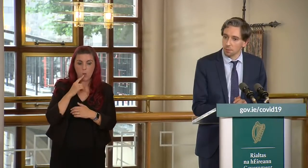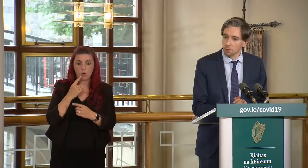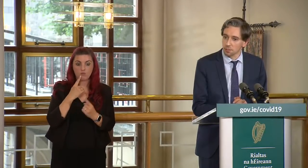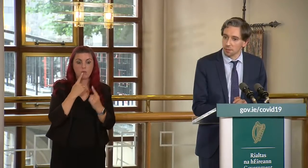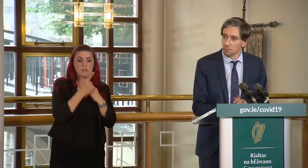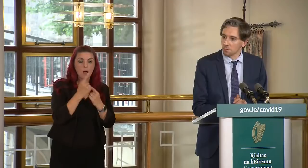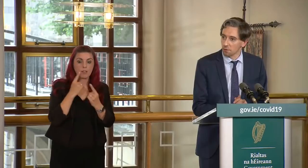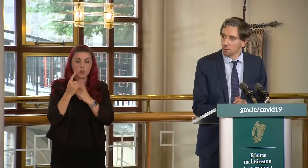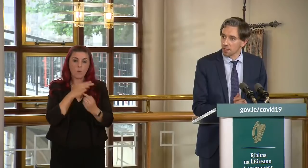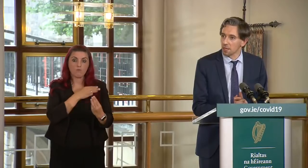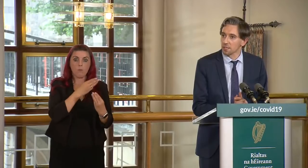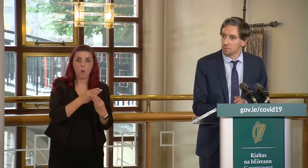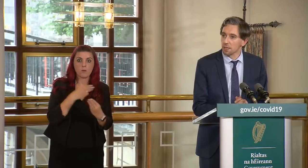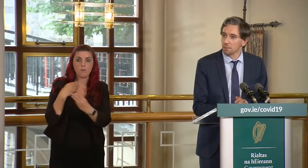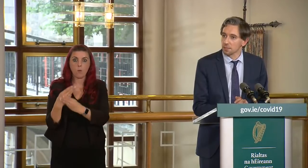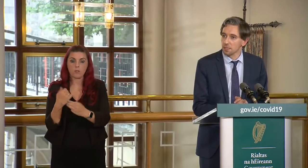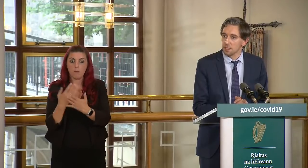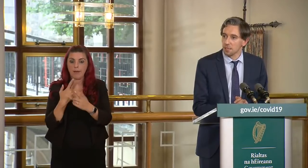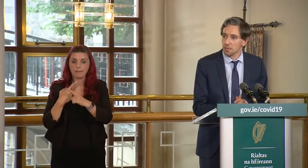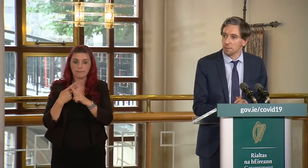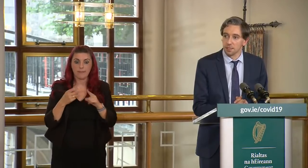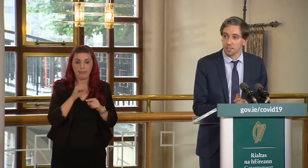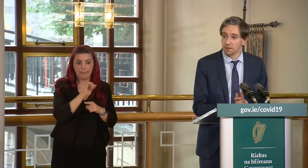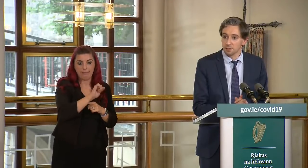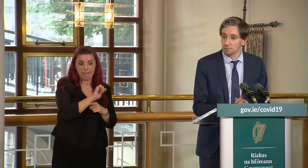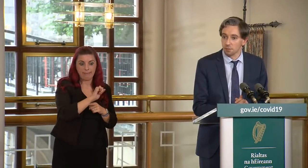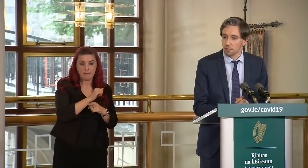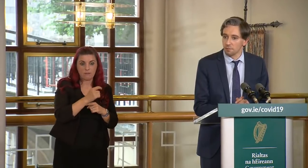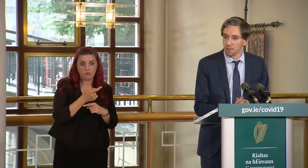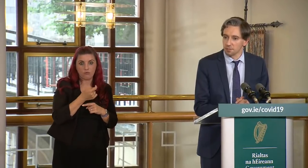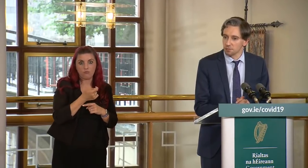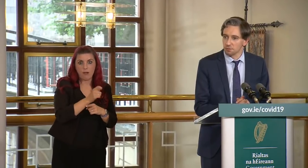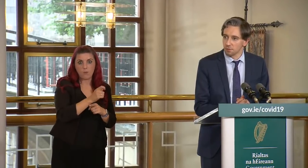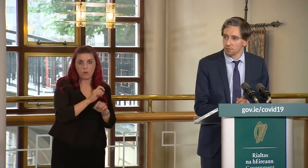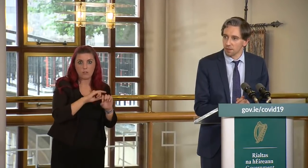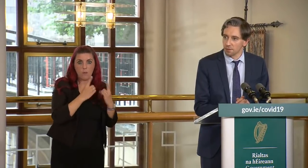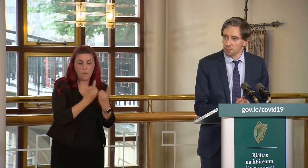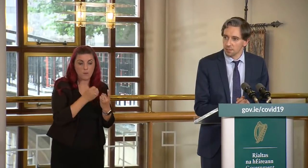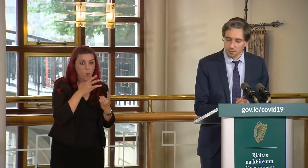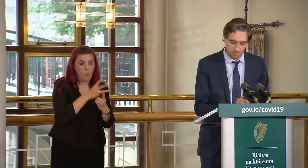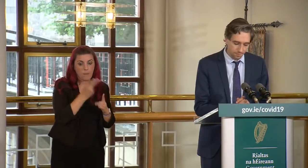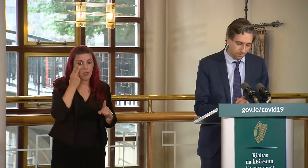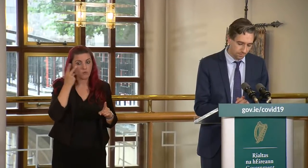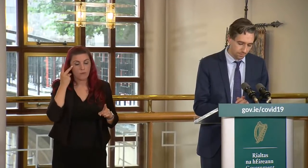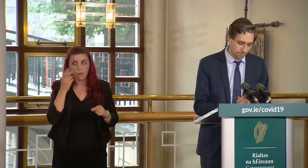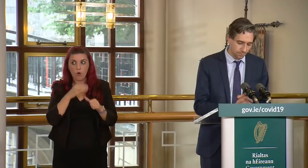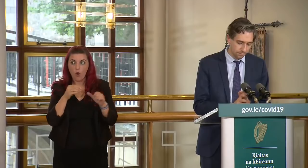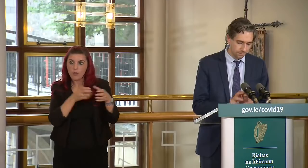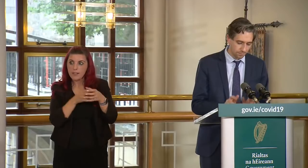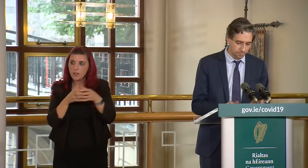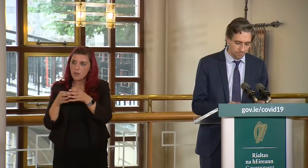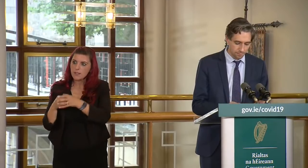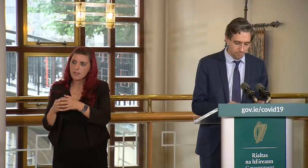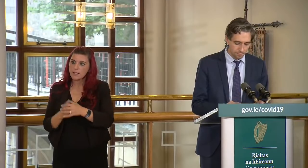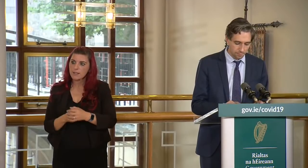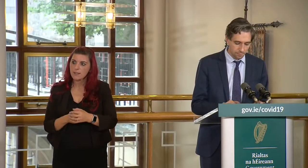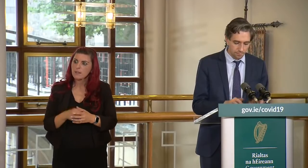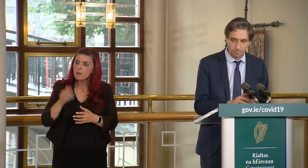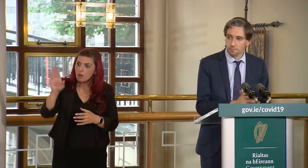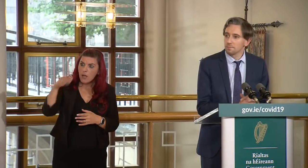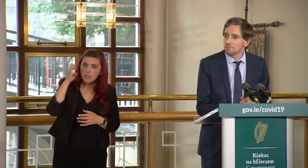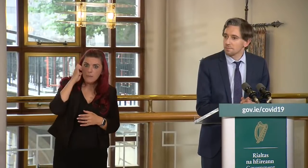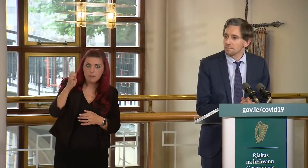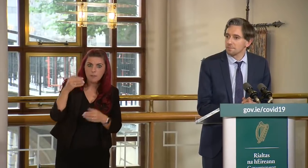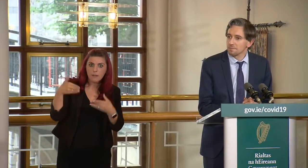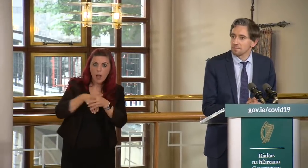suppose, to proposals being brought forward by a line department in this area, so it remains under review for any other setting. Do you expect to be in Cabinet then next week,